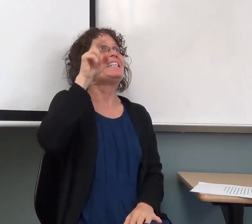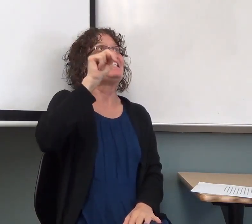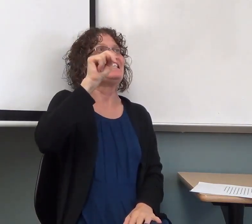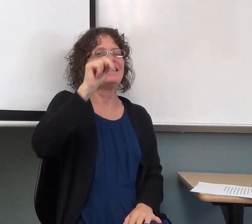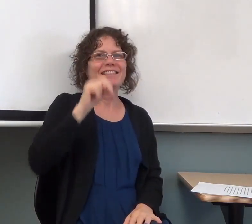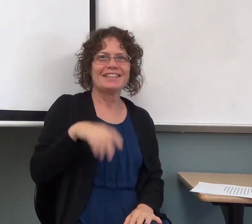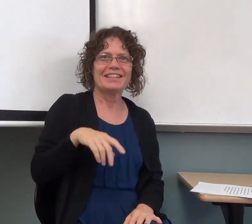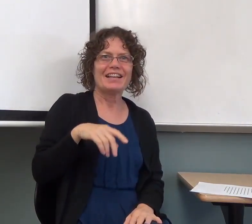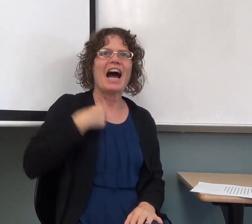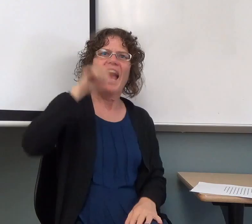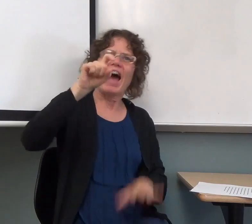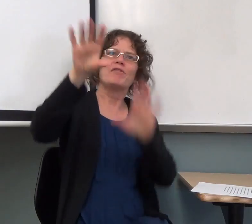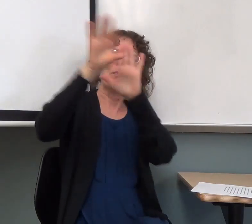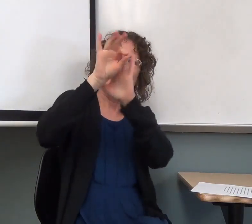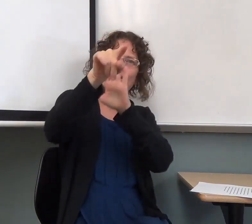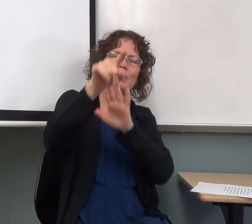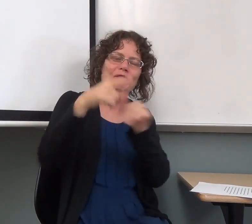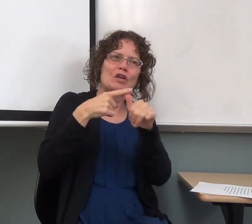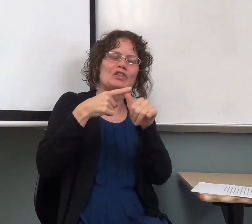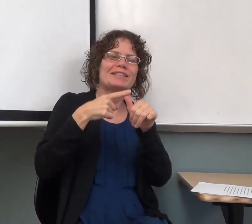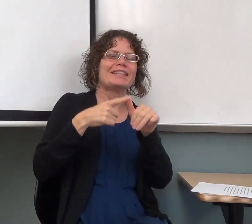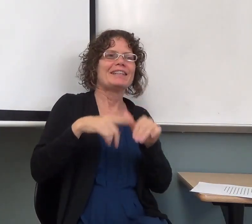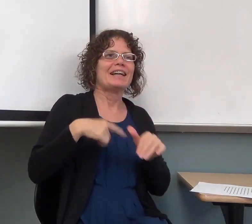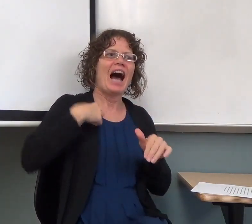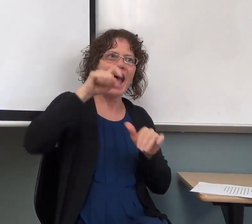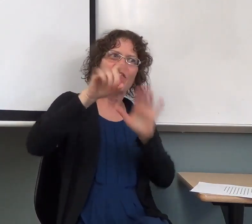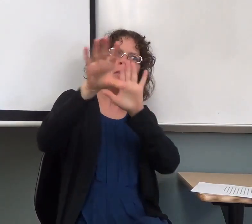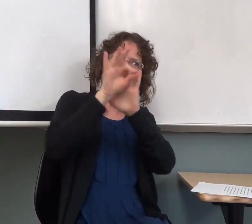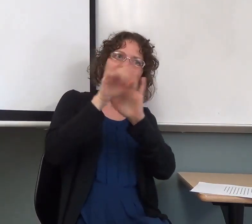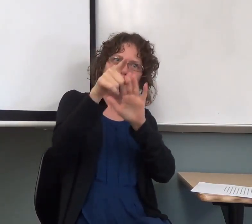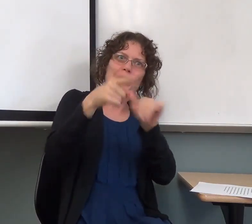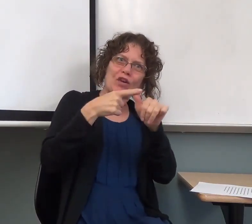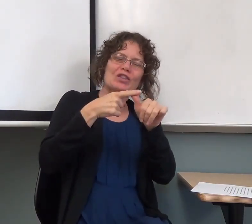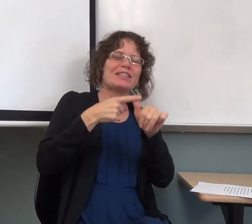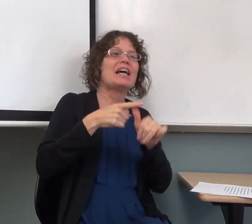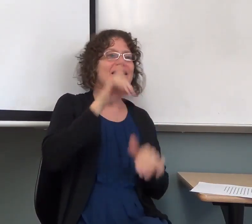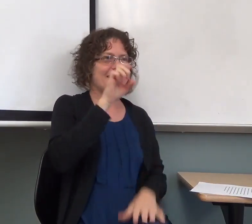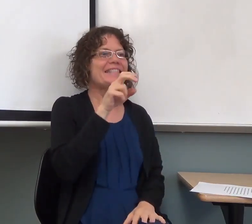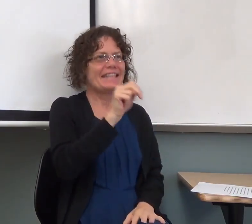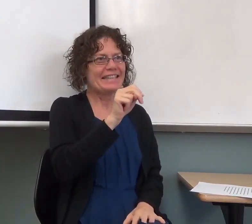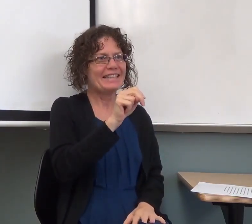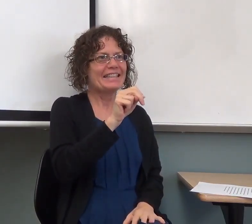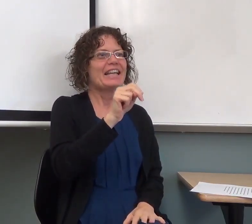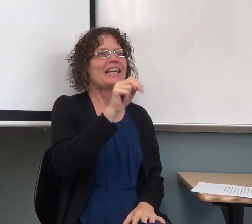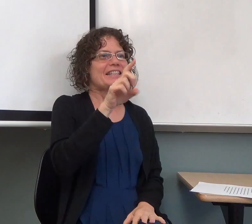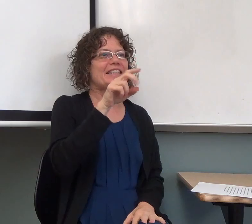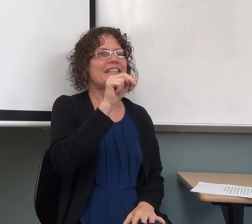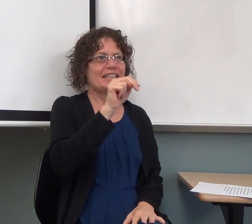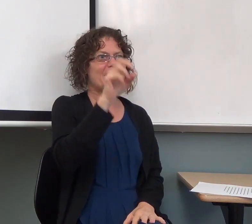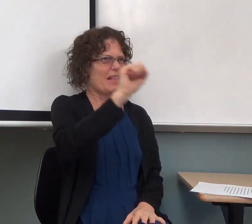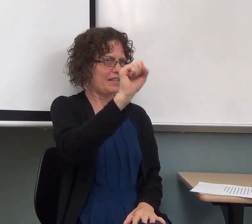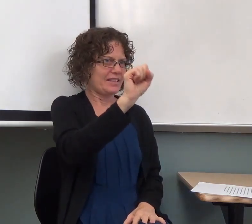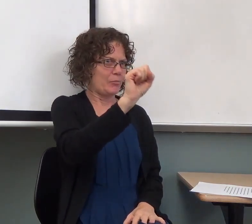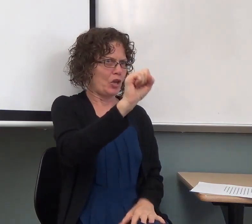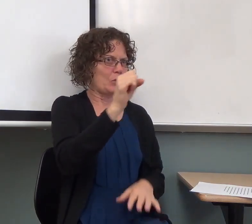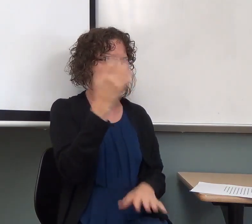you did. Yeah, I wouldn't. It's okay. That's okay. So Dean, that's right. So Dean is the subject. Why though? Why is Dean the